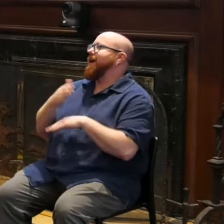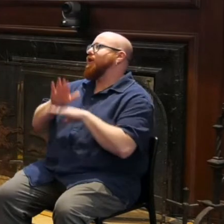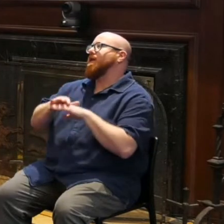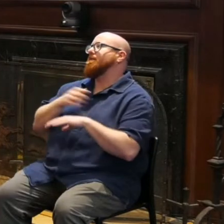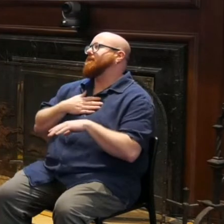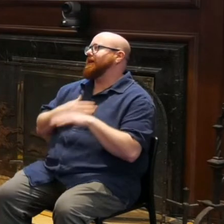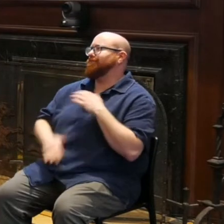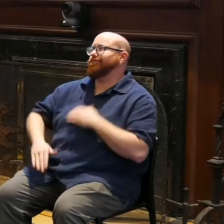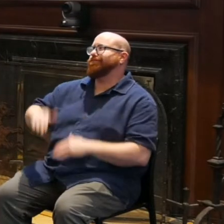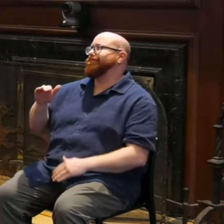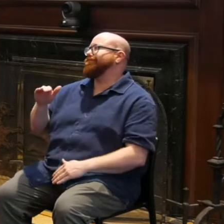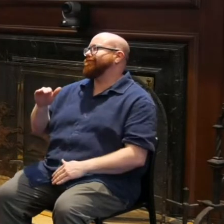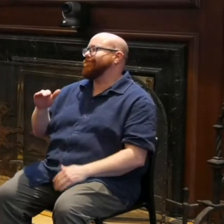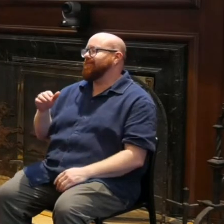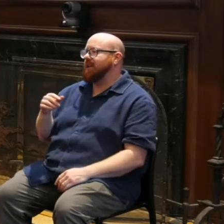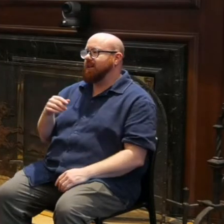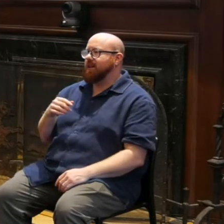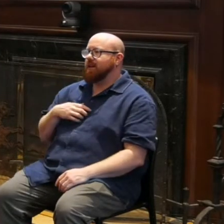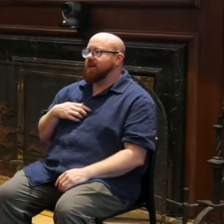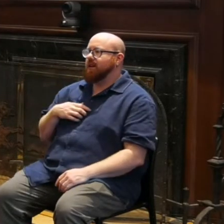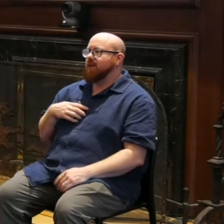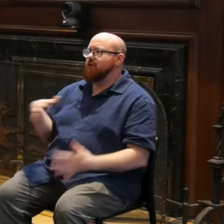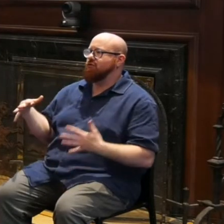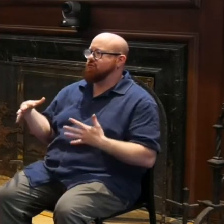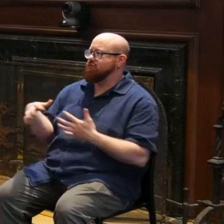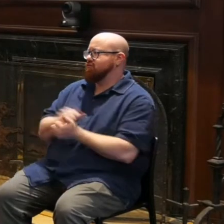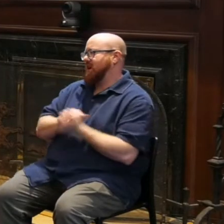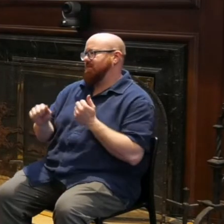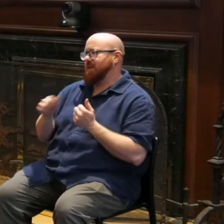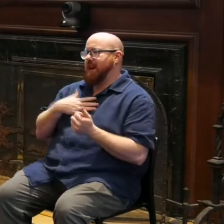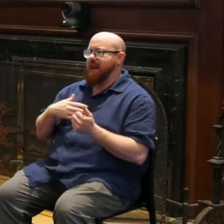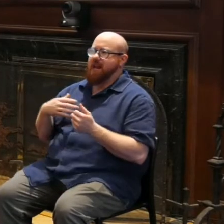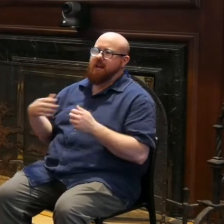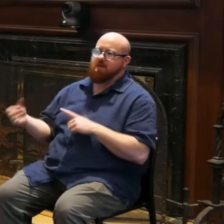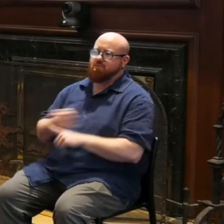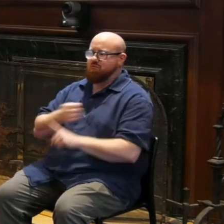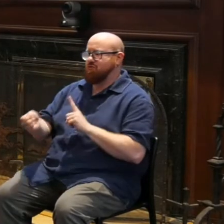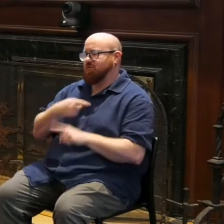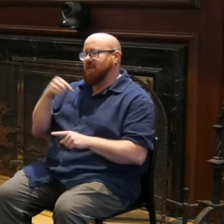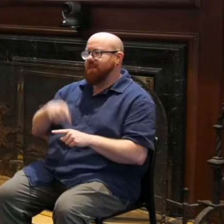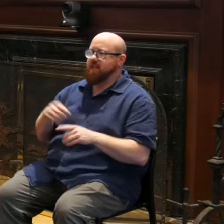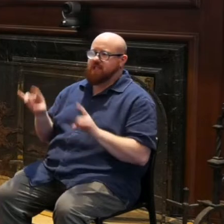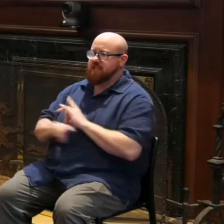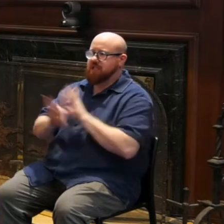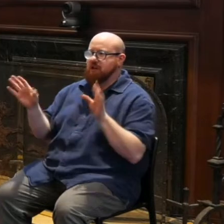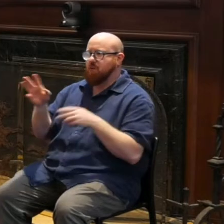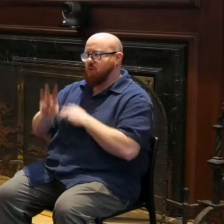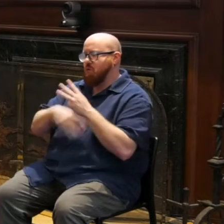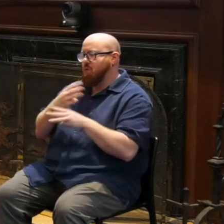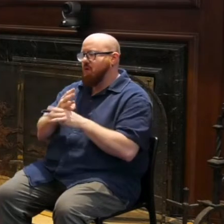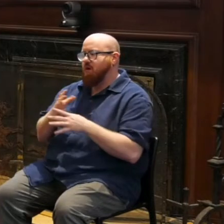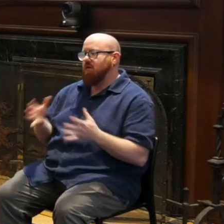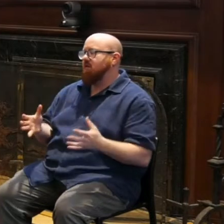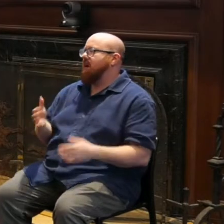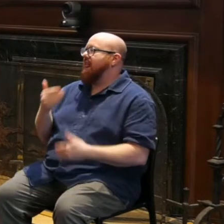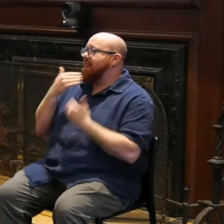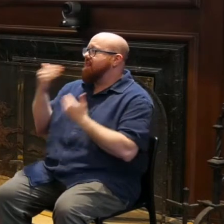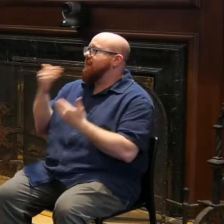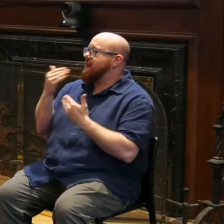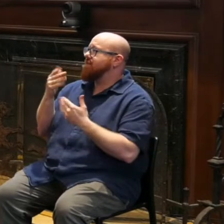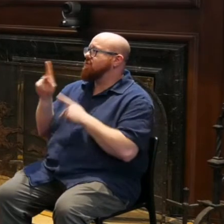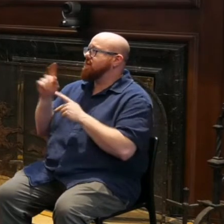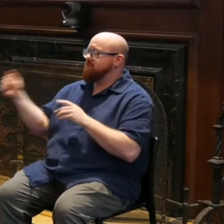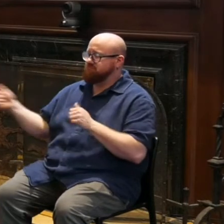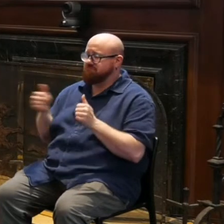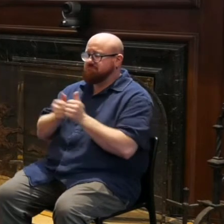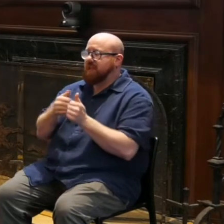girl, raped and abused in this cruel, cruel world. Thank you, God, for those you placed in my life. I know